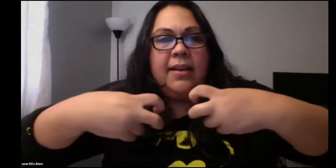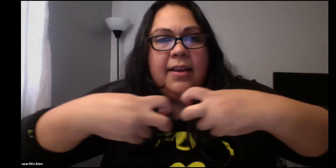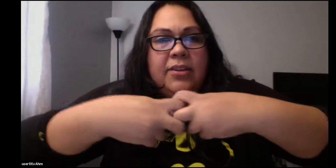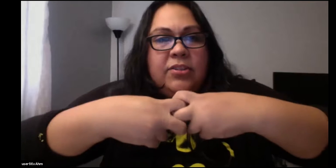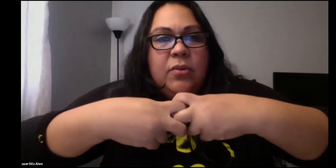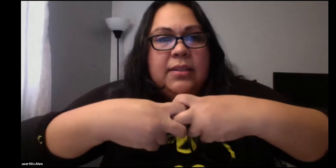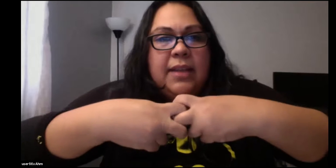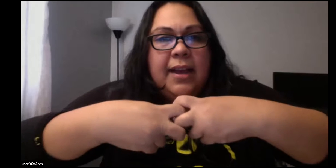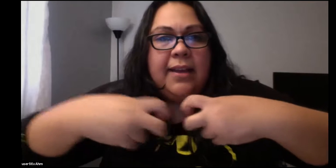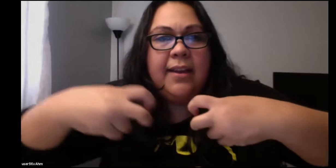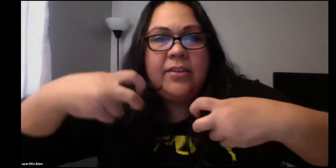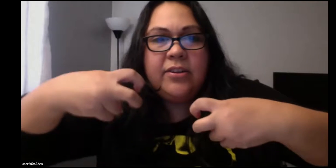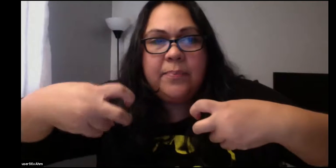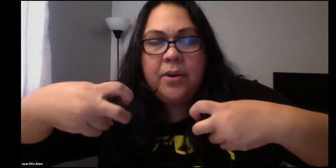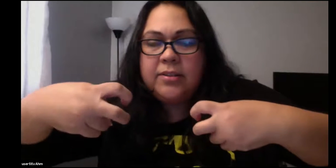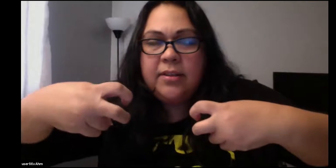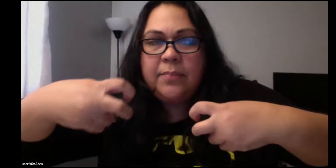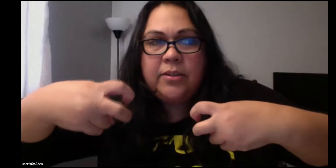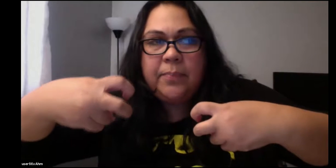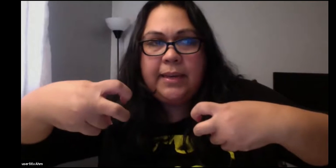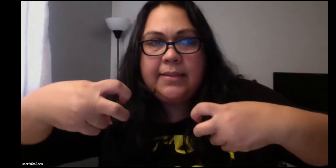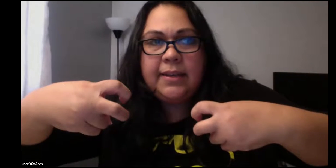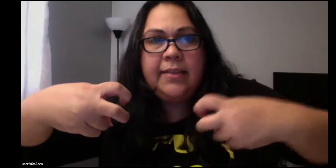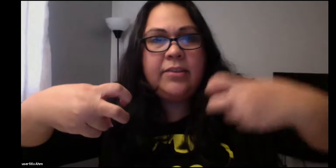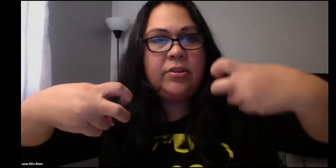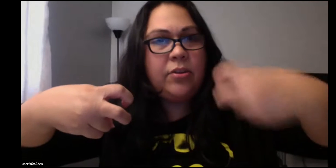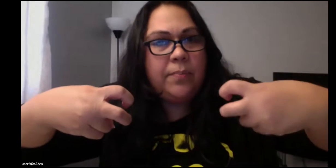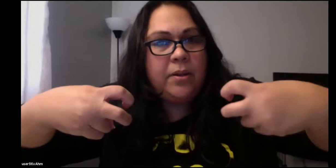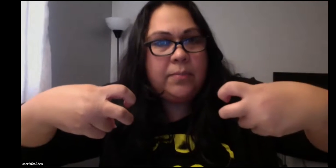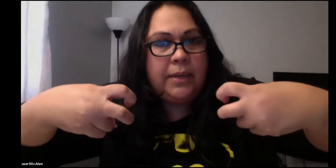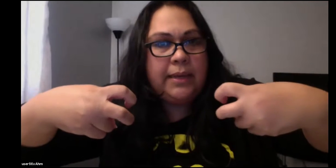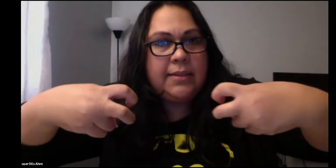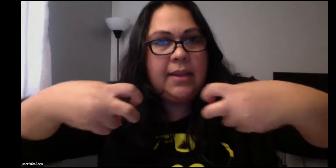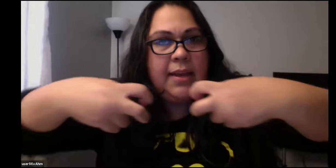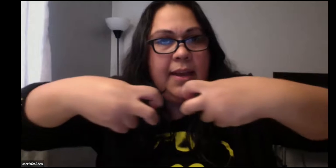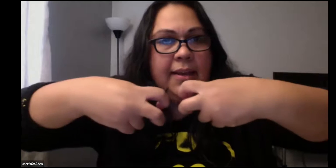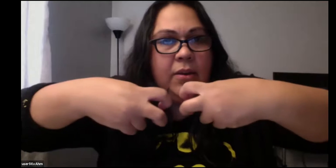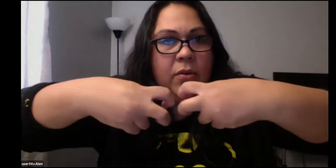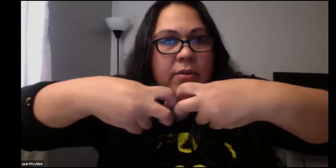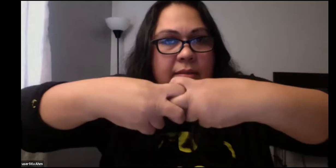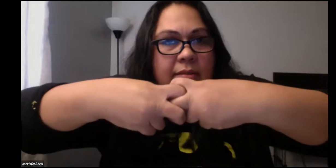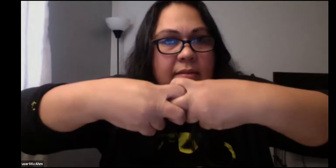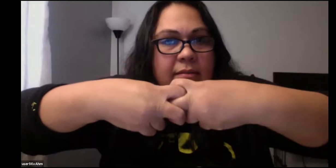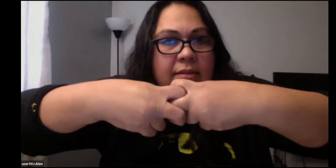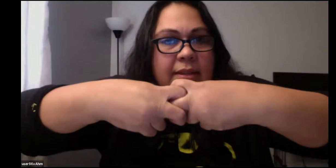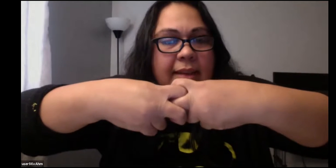It shows like there's a puzzle piece and there's another puzzle piece and it goes together.